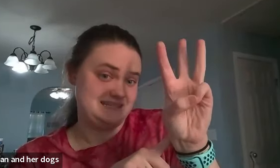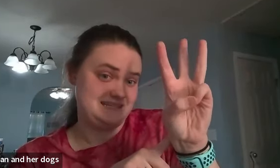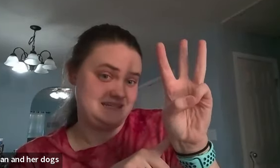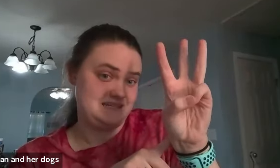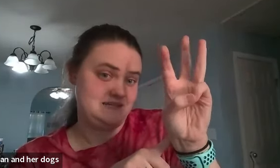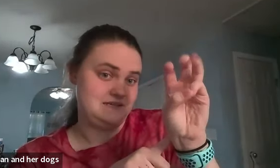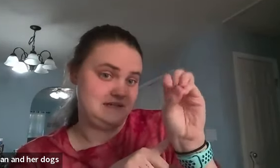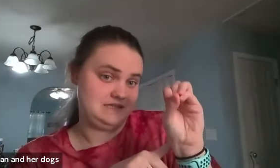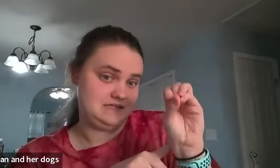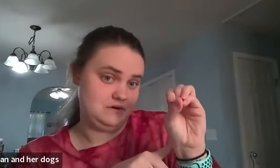60 is 0.